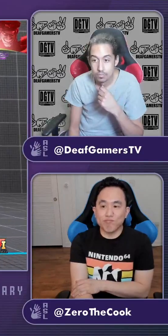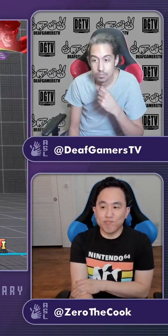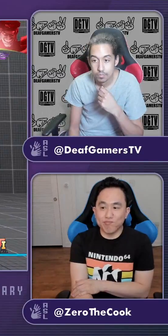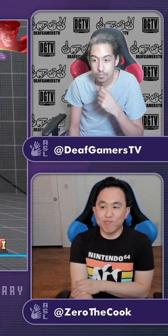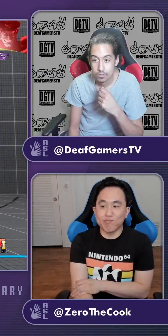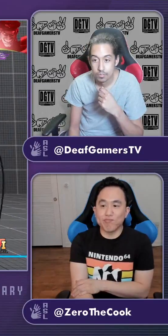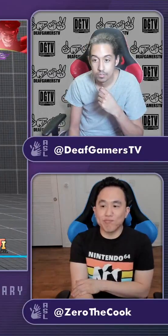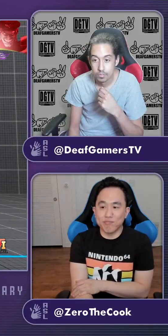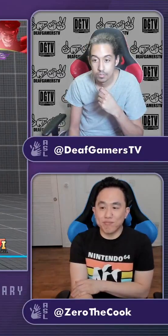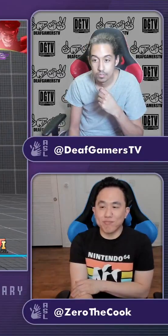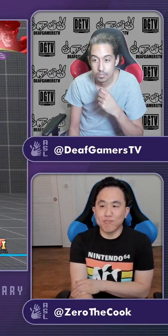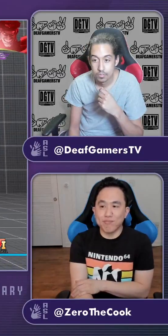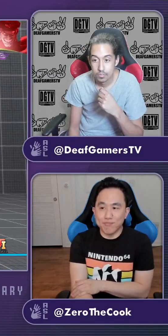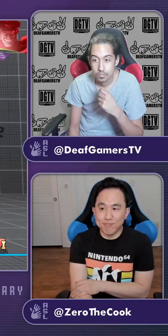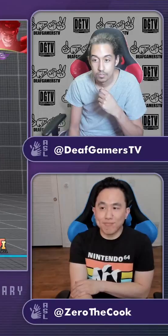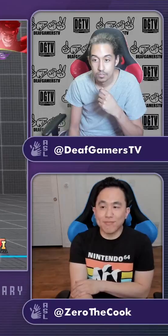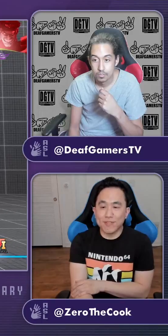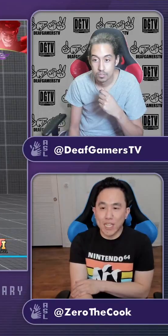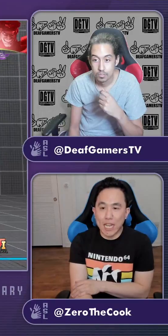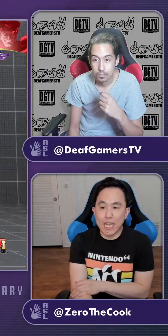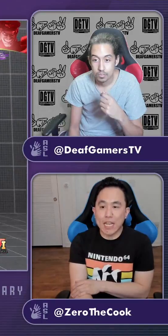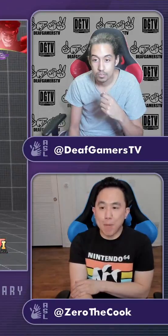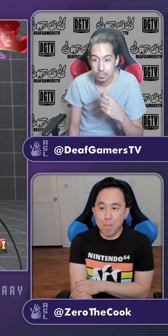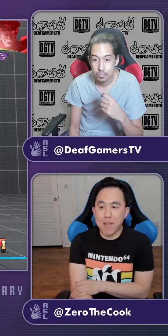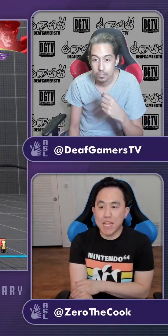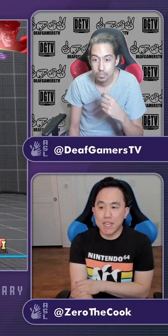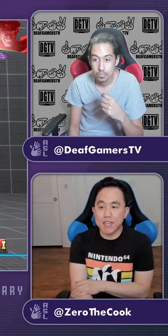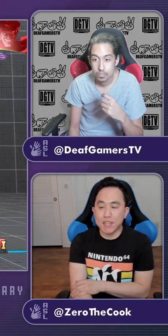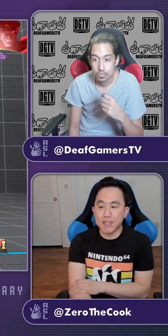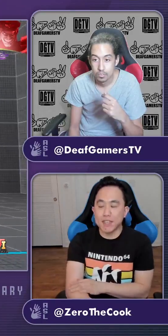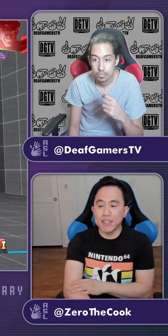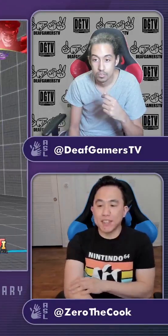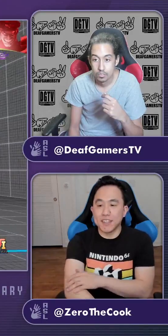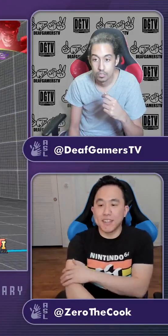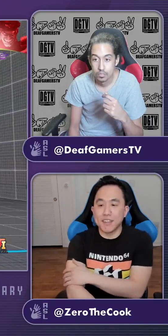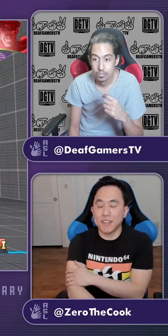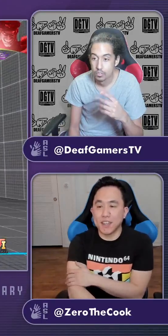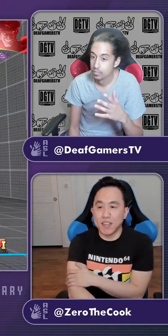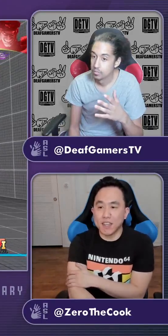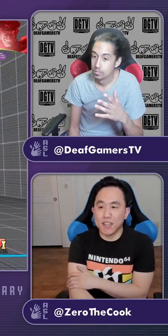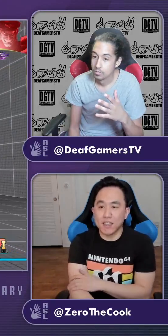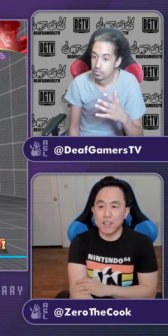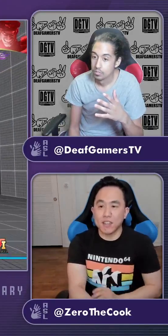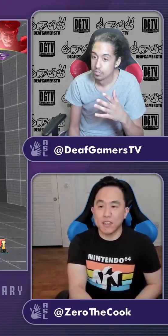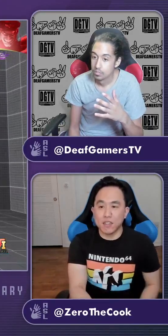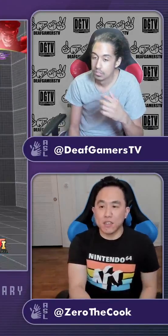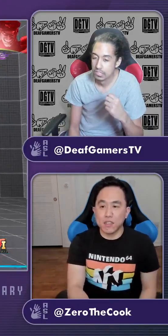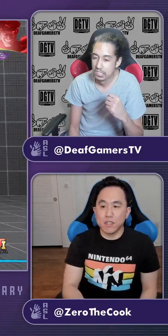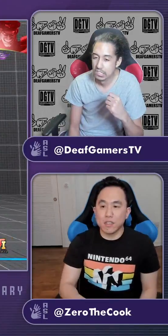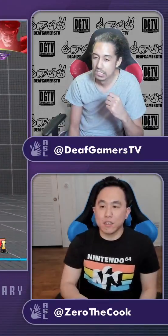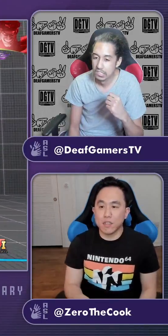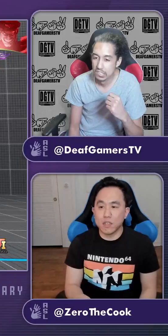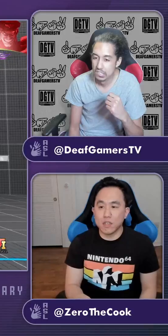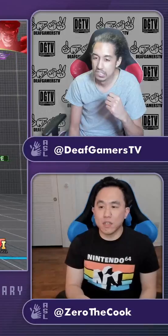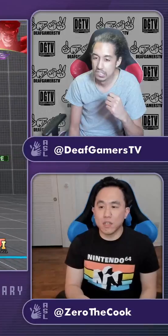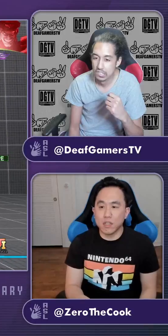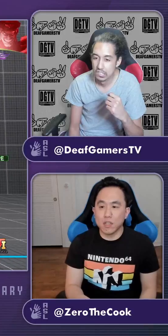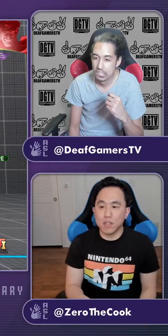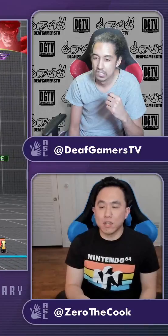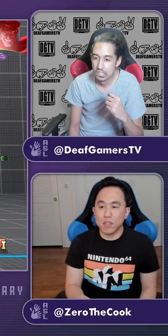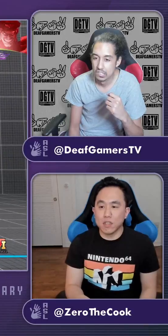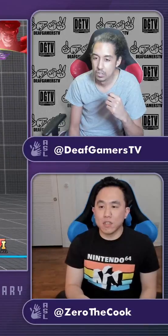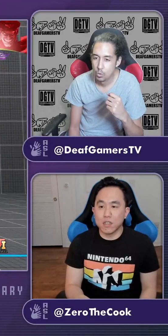out. Yeah, it gets out. But now you gotta stand like it a little bit of a curve and firm I don't know why my tongue does not want to make words happen back to new